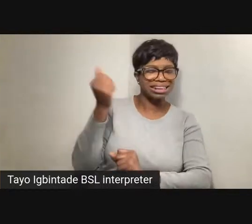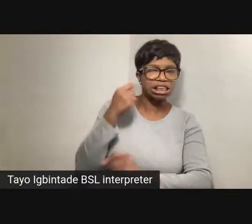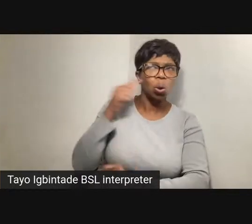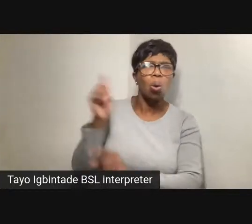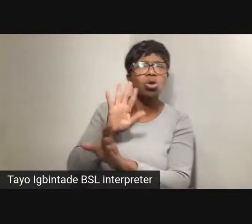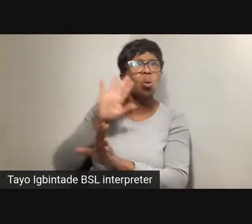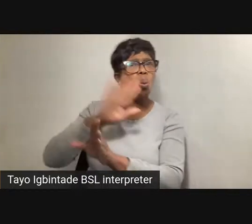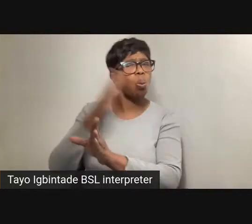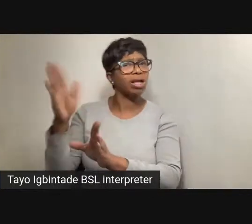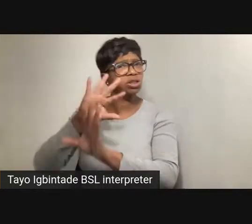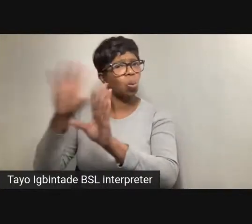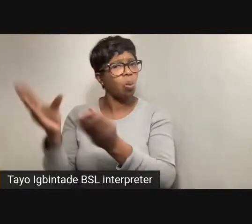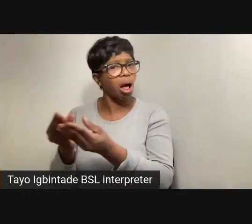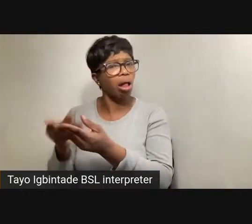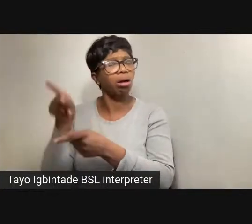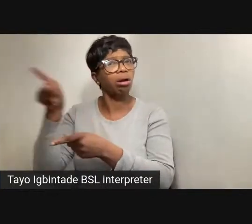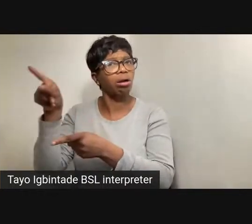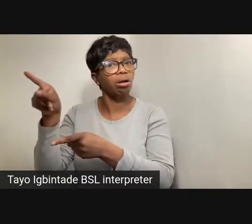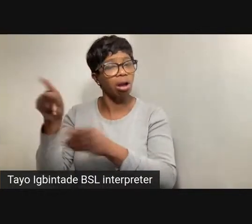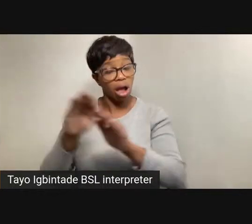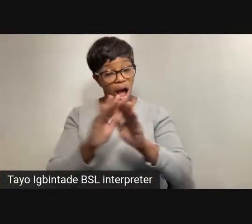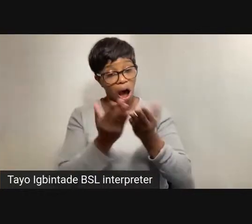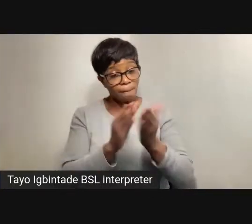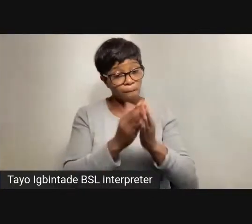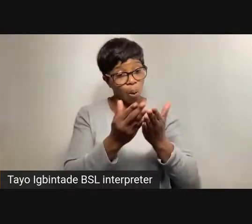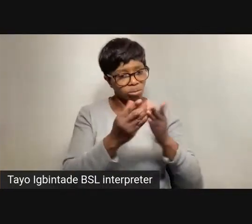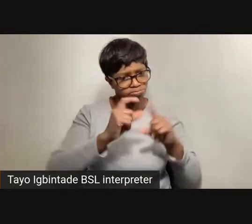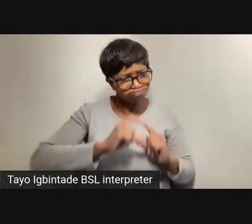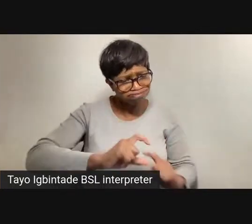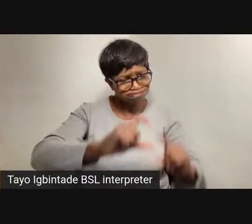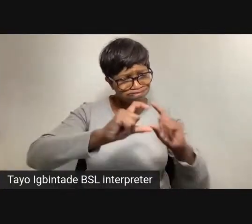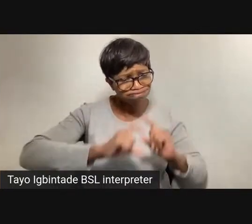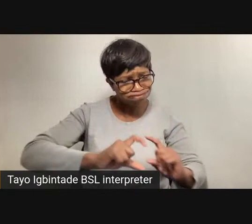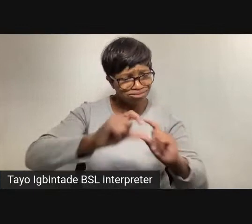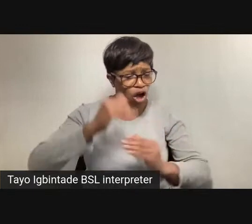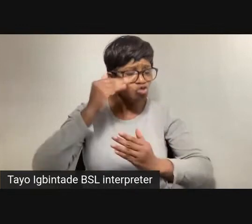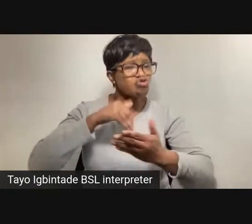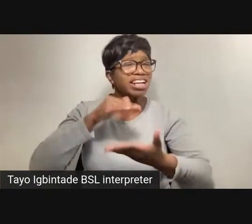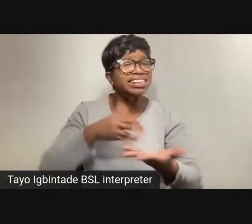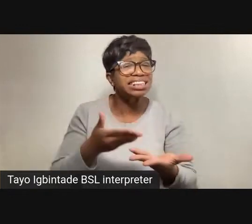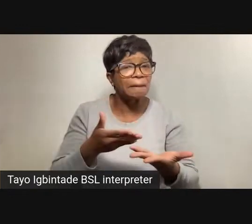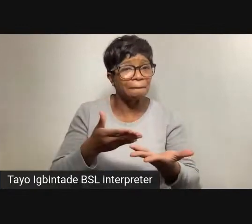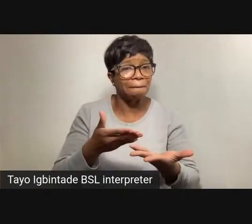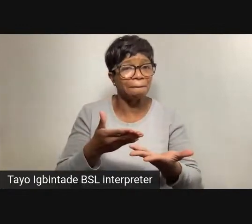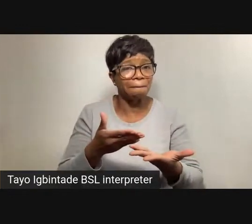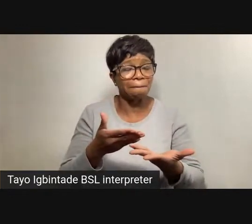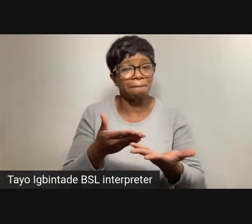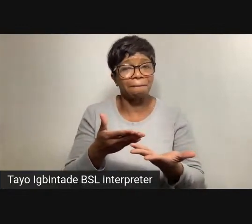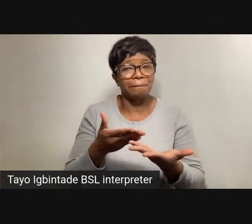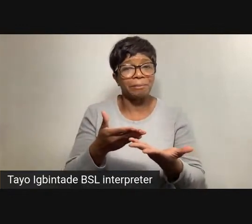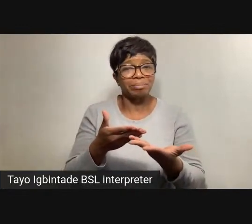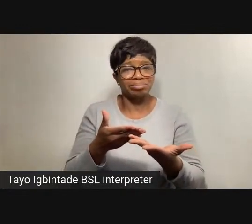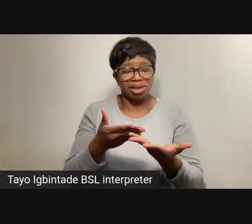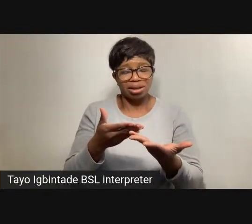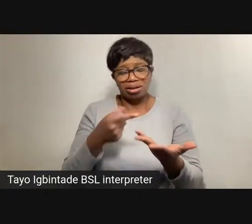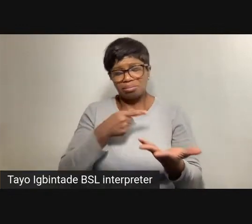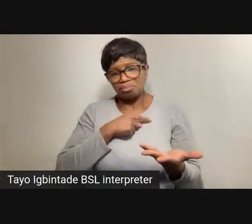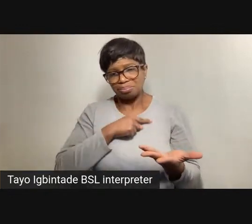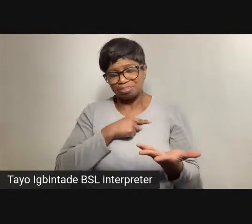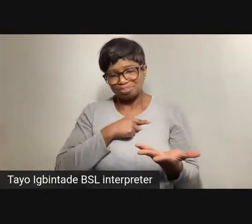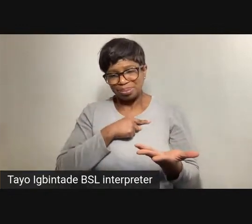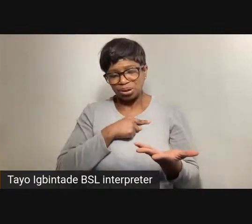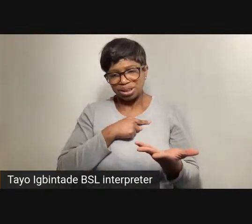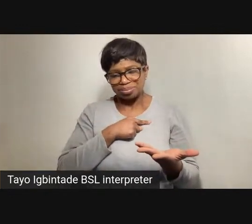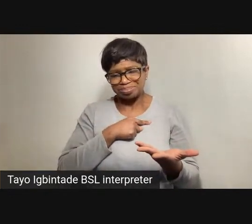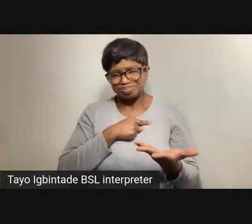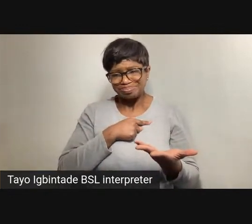success. Our books sustain this captivity racism places us in by centering white